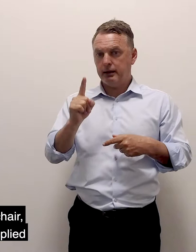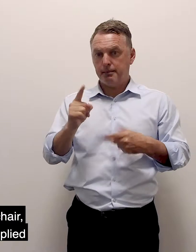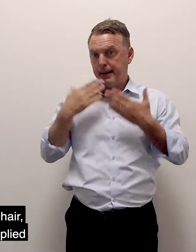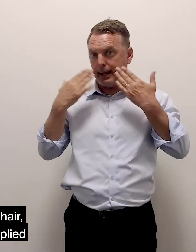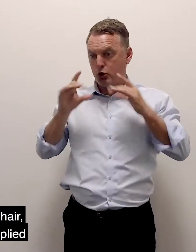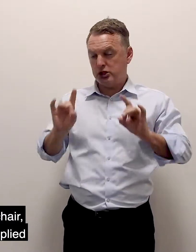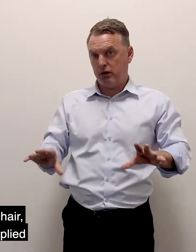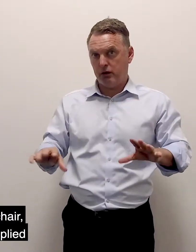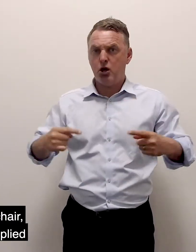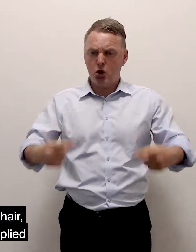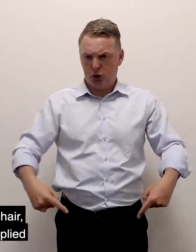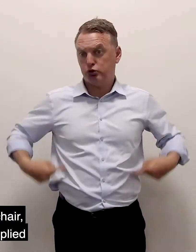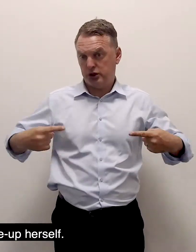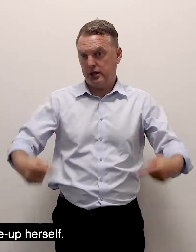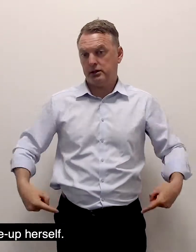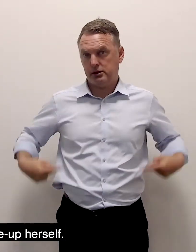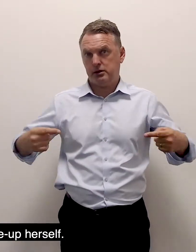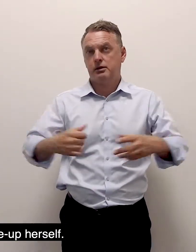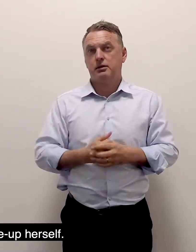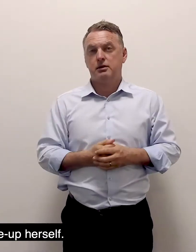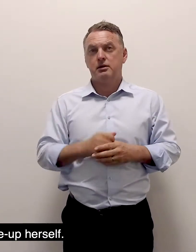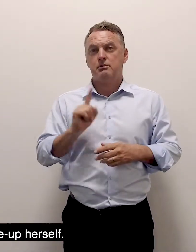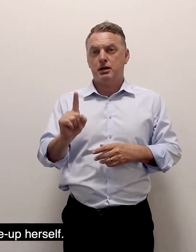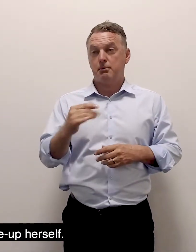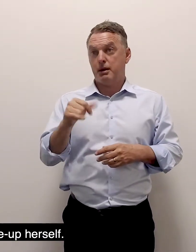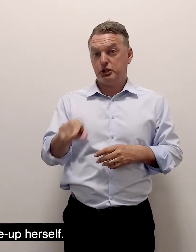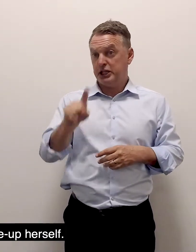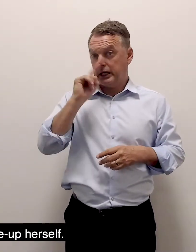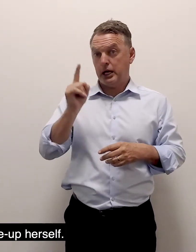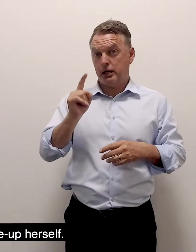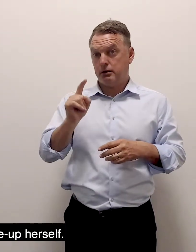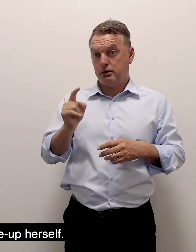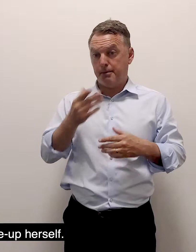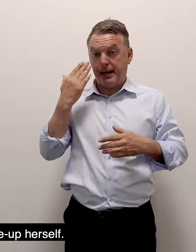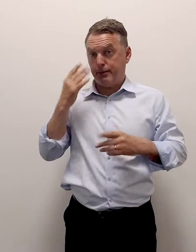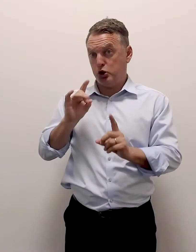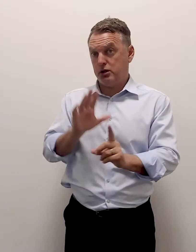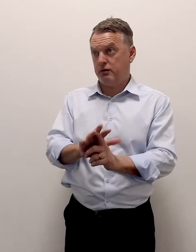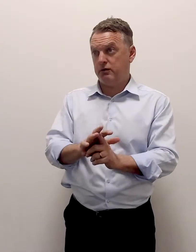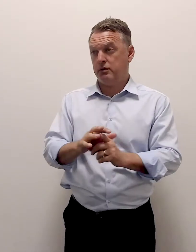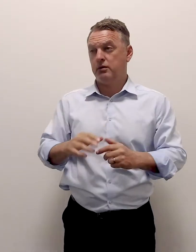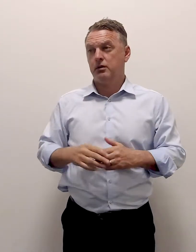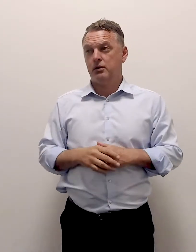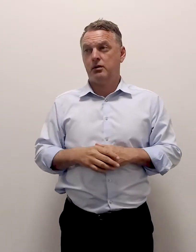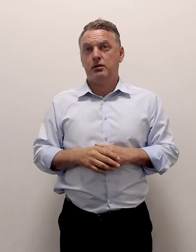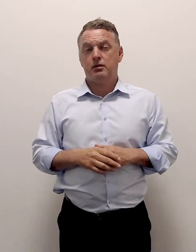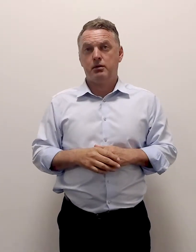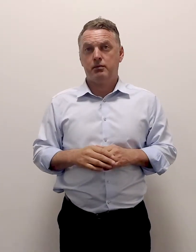in a wheelchair. Yes, that wasn't implied, but she can't put on makeup herself. Okay? Then it's